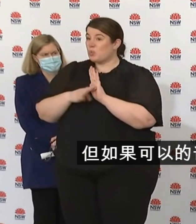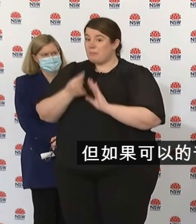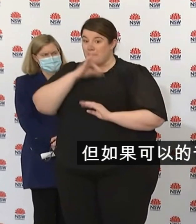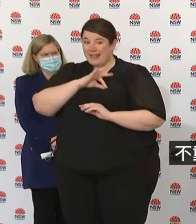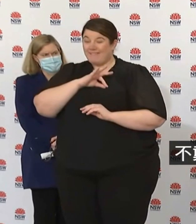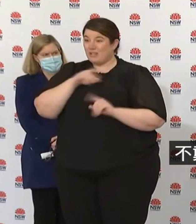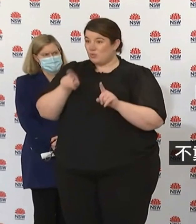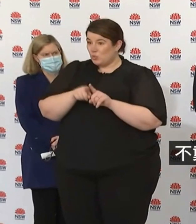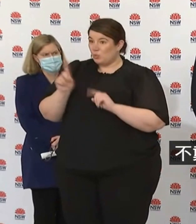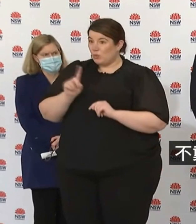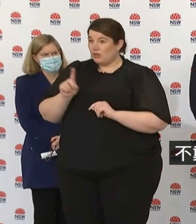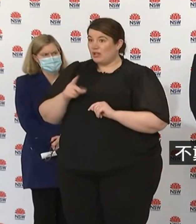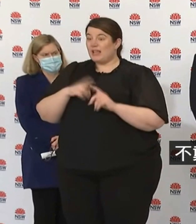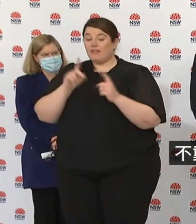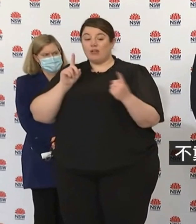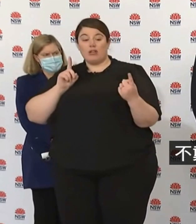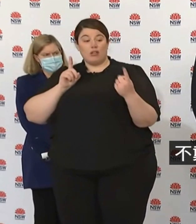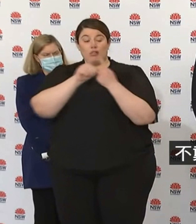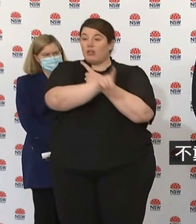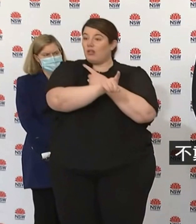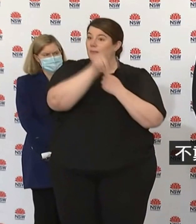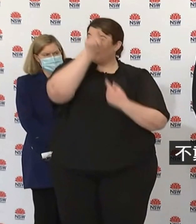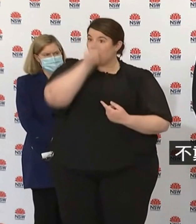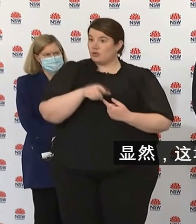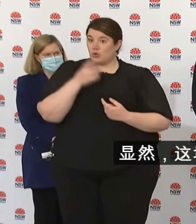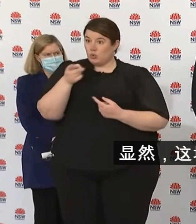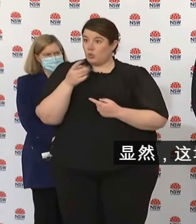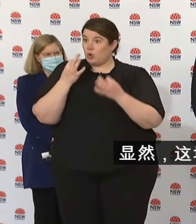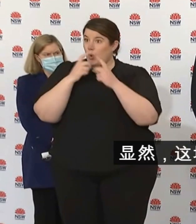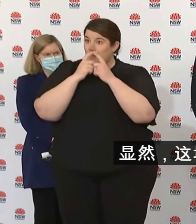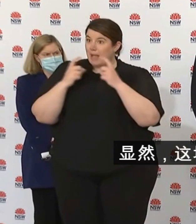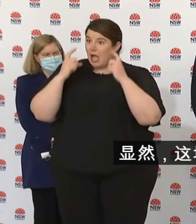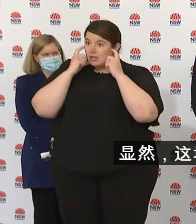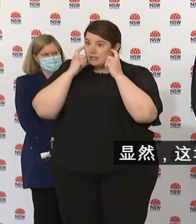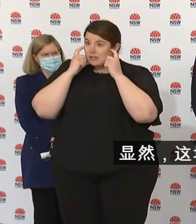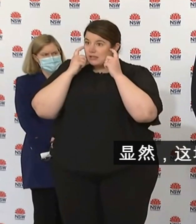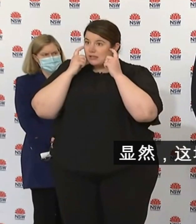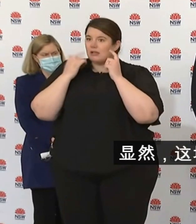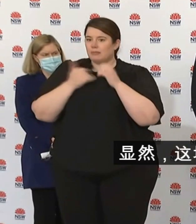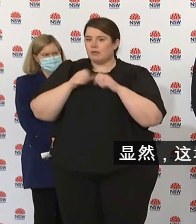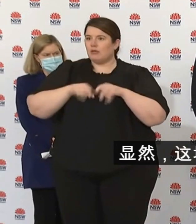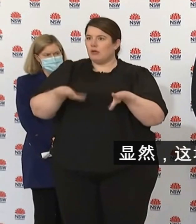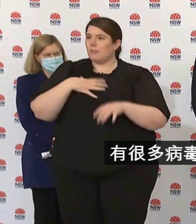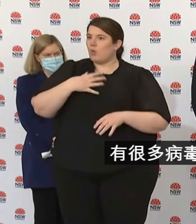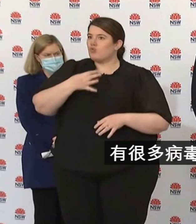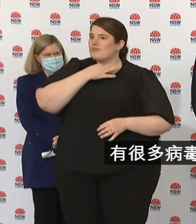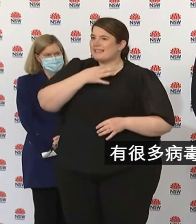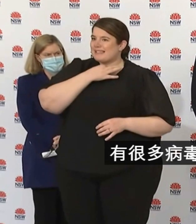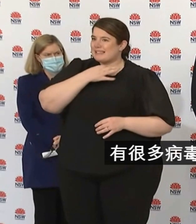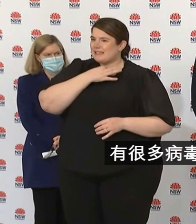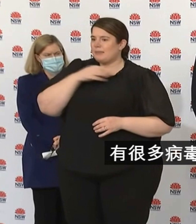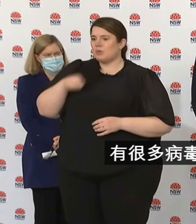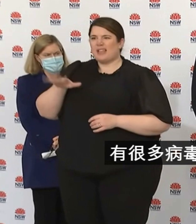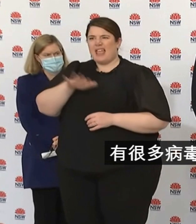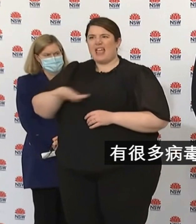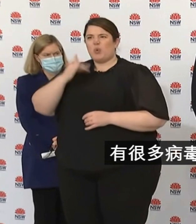you can casually come into contact with someone else and you're not wearing a mask, obviously that increases transferability given an area has a lot of the